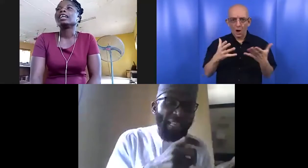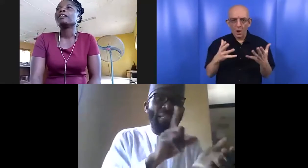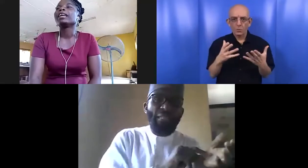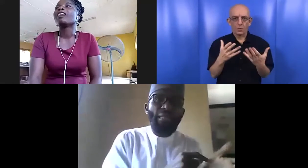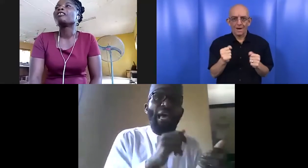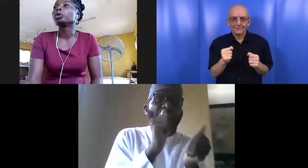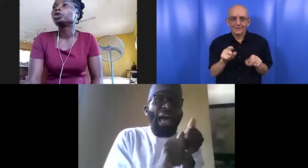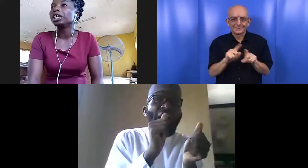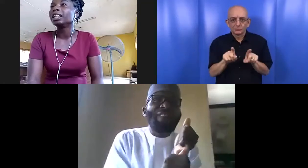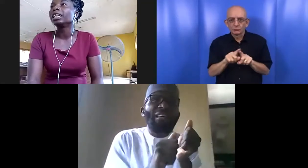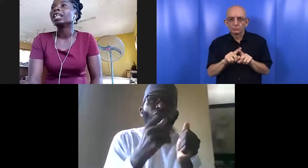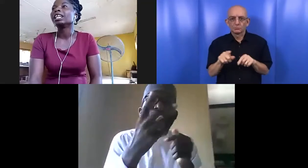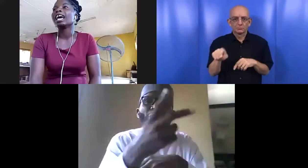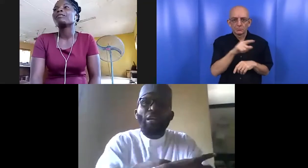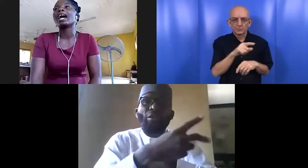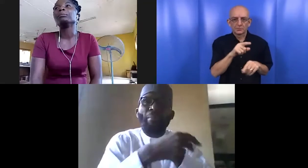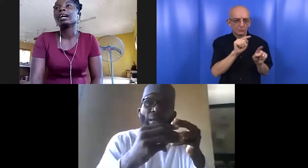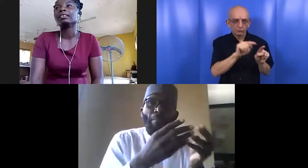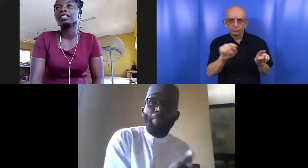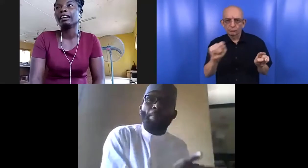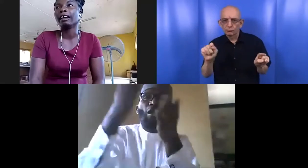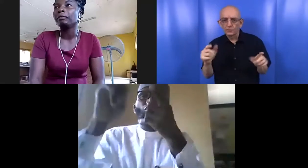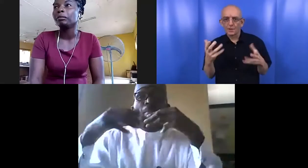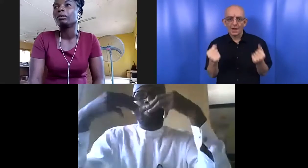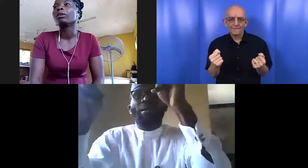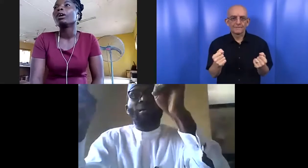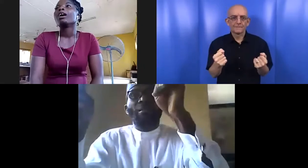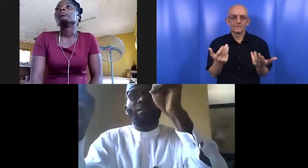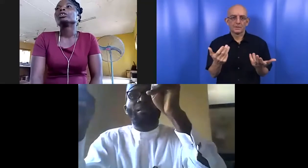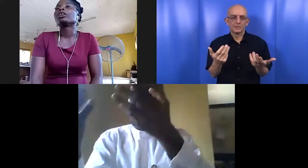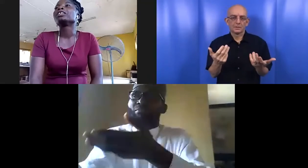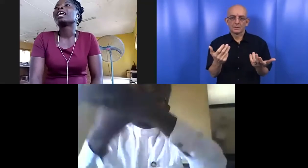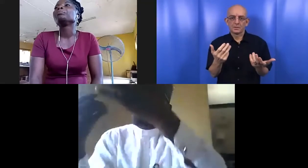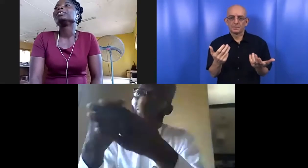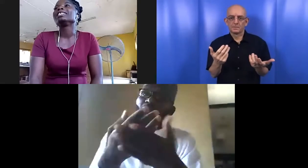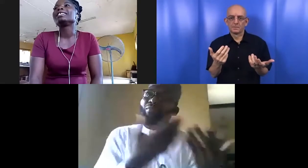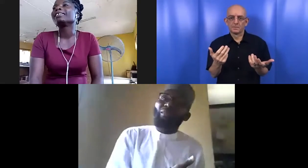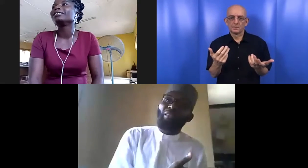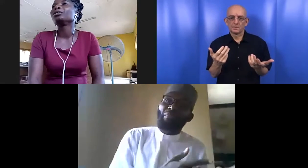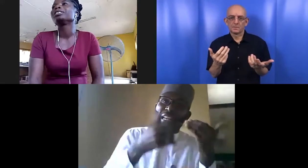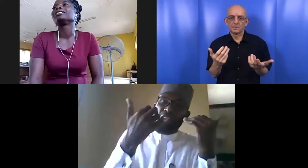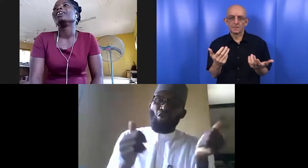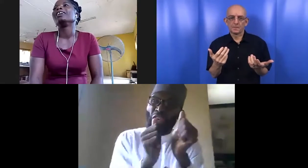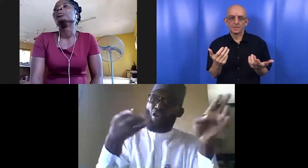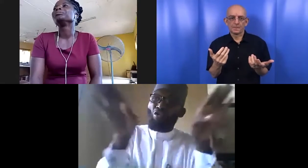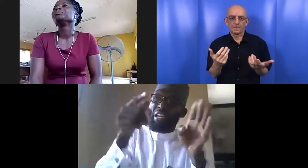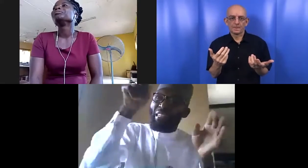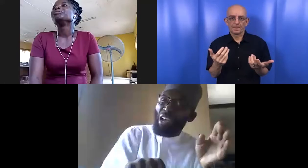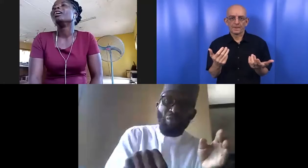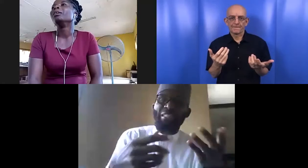they have poultry, they have animals they care for. Most of the time, they take those